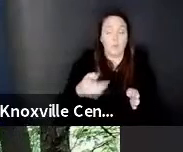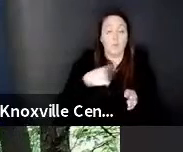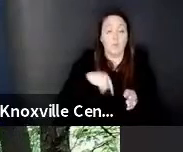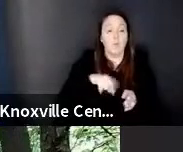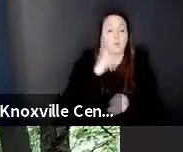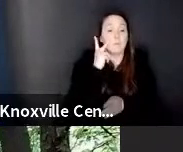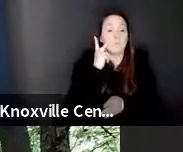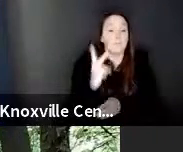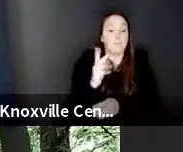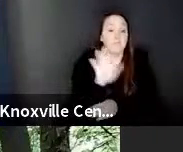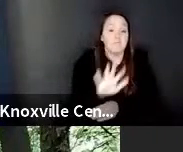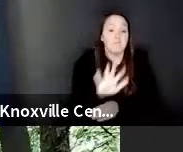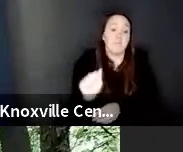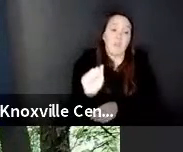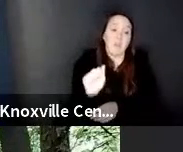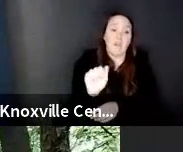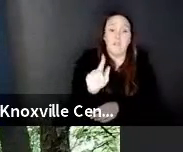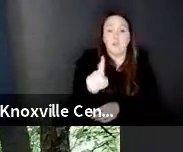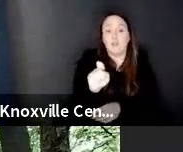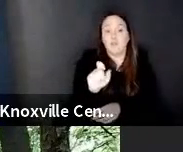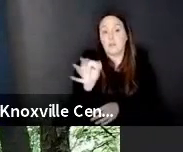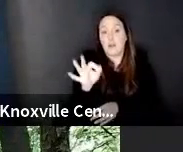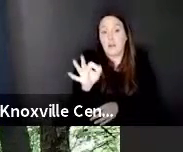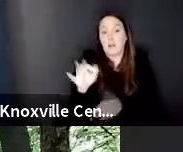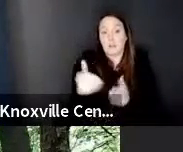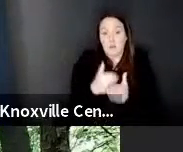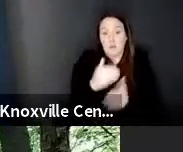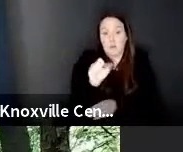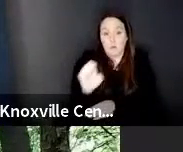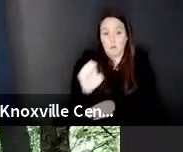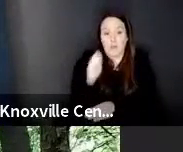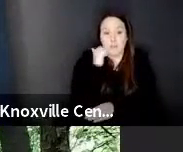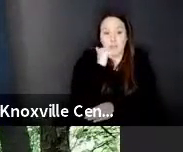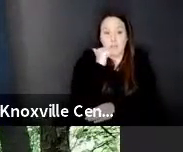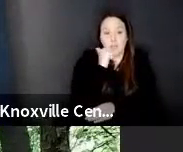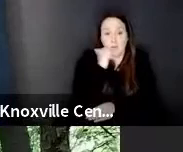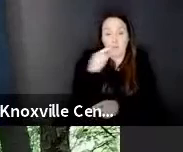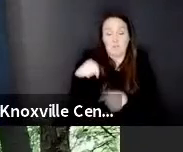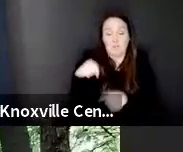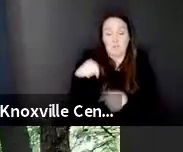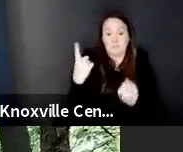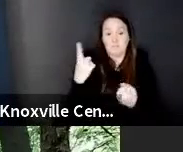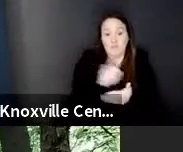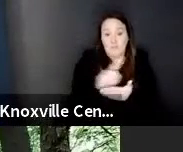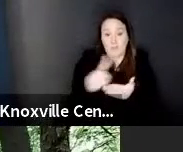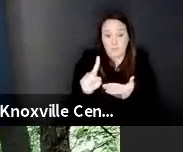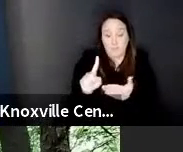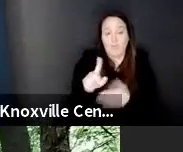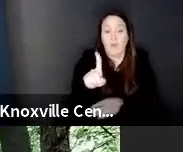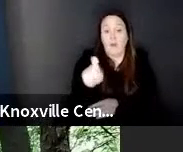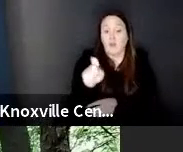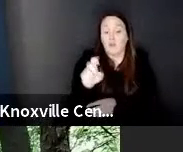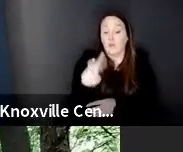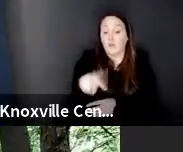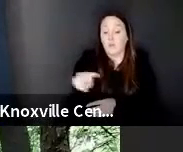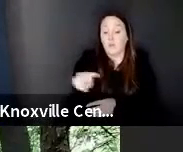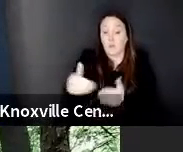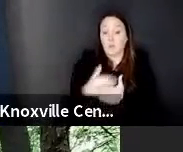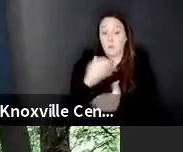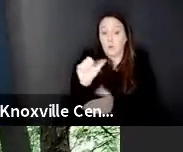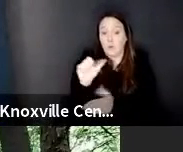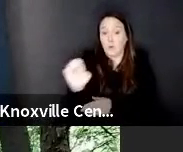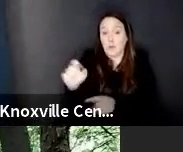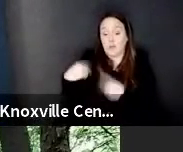an average of 119 new cases per day over the past 7 days and 122 new cases per day over the